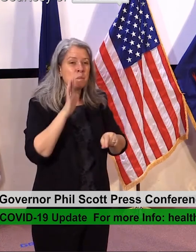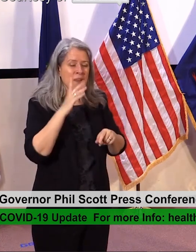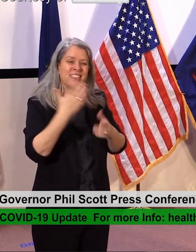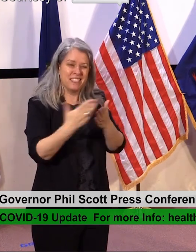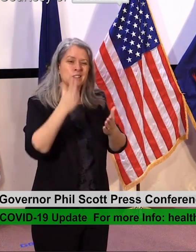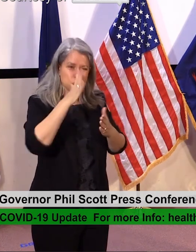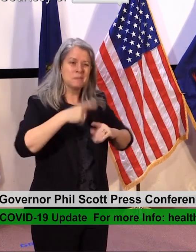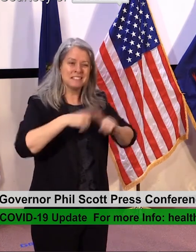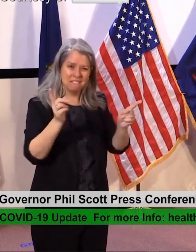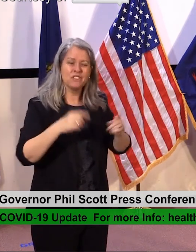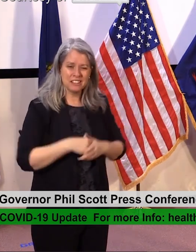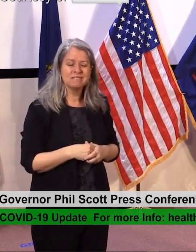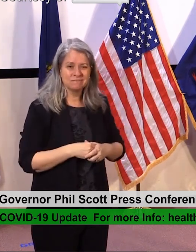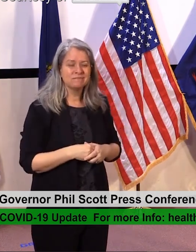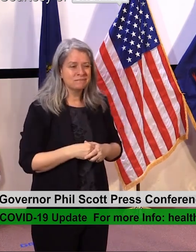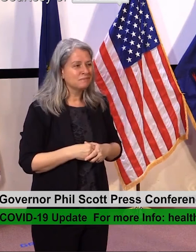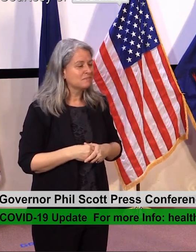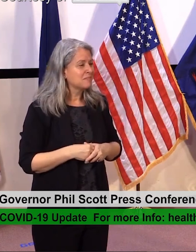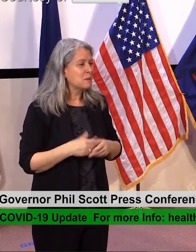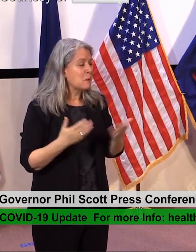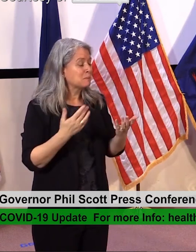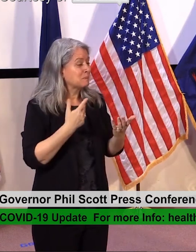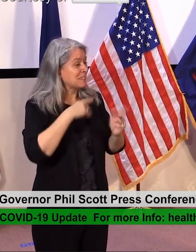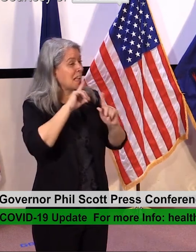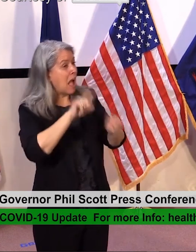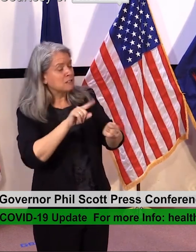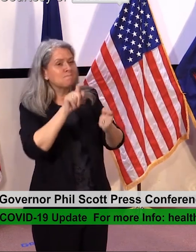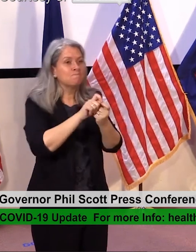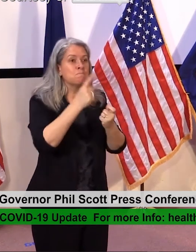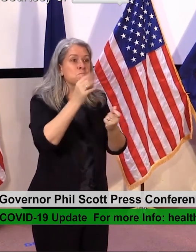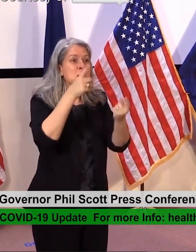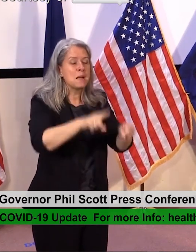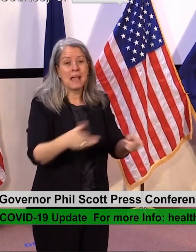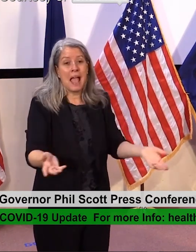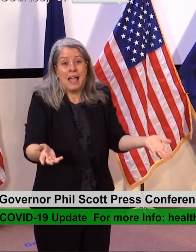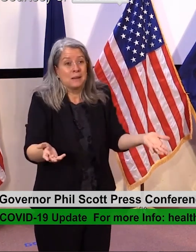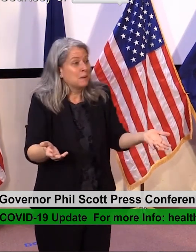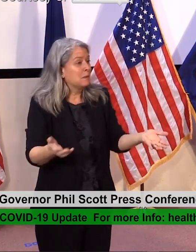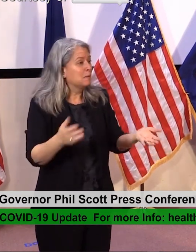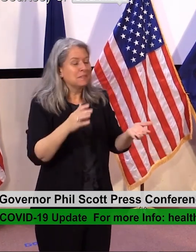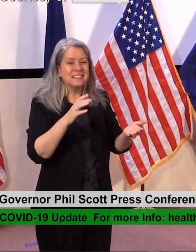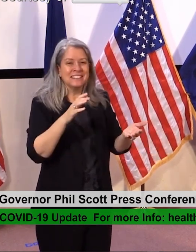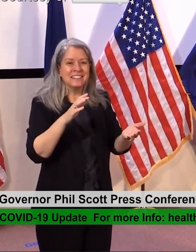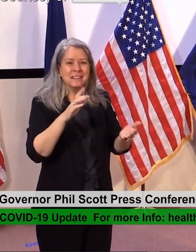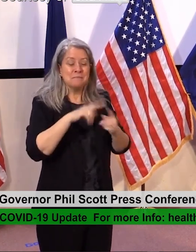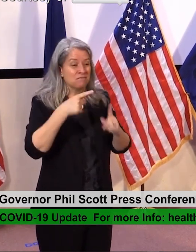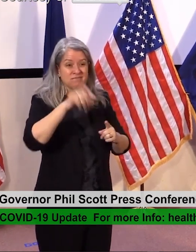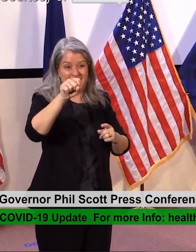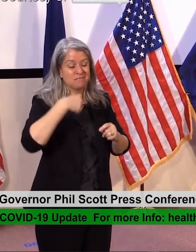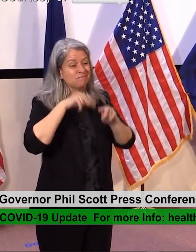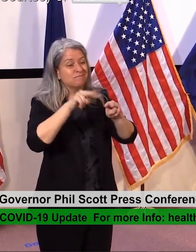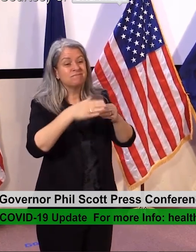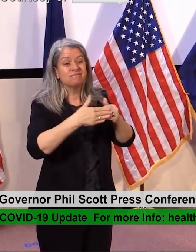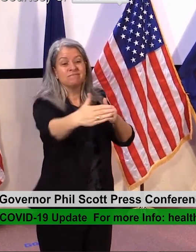So I haven't got a good answer for you at this point, other than to say this will be long term. We're